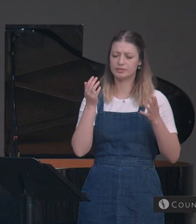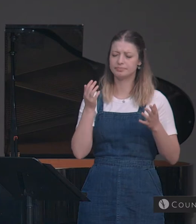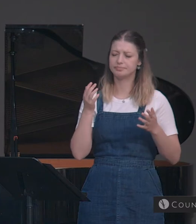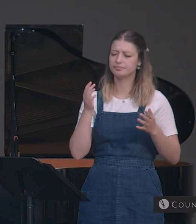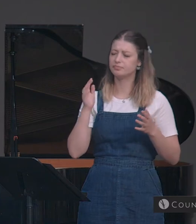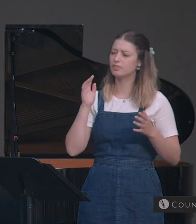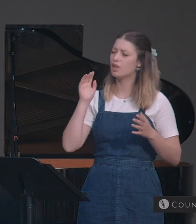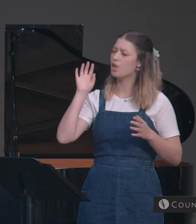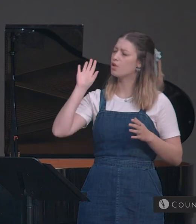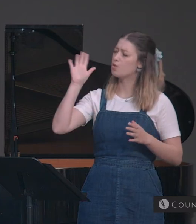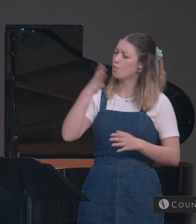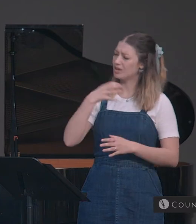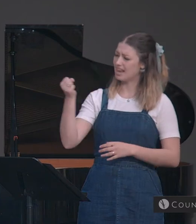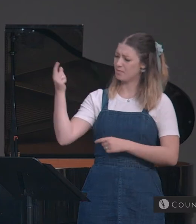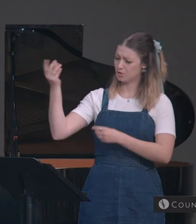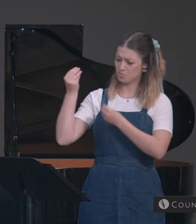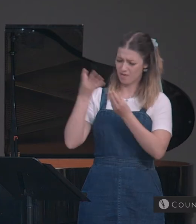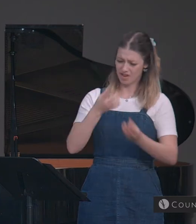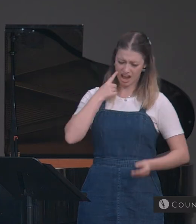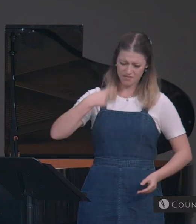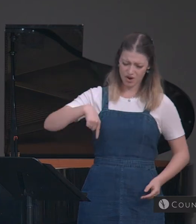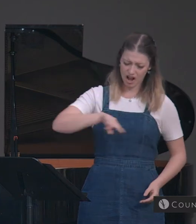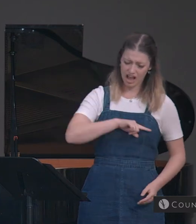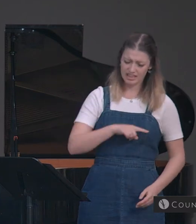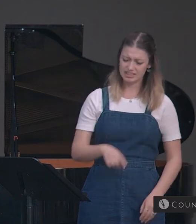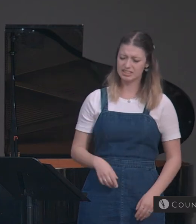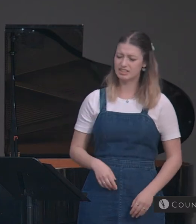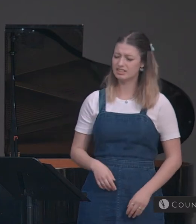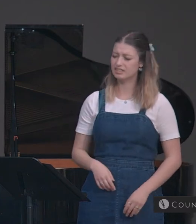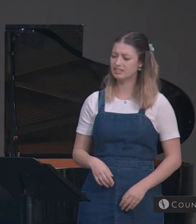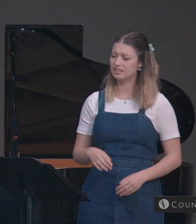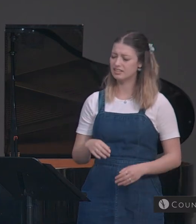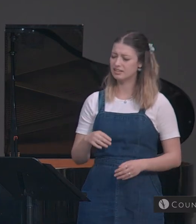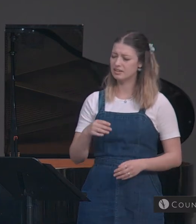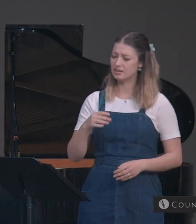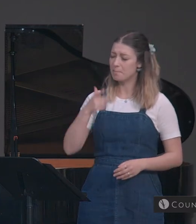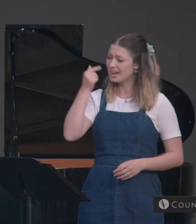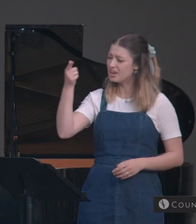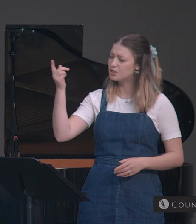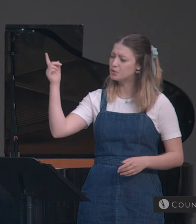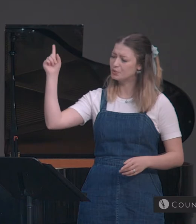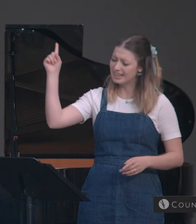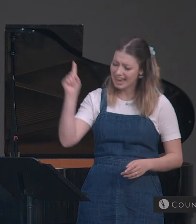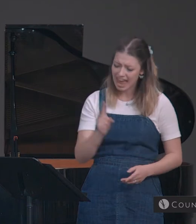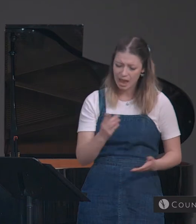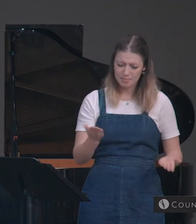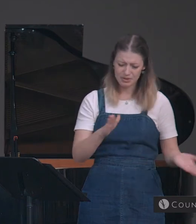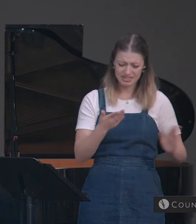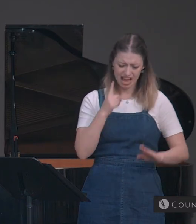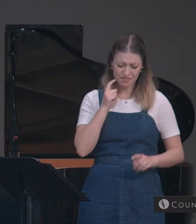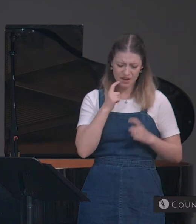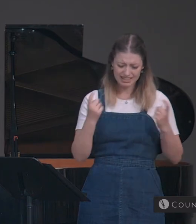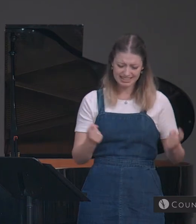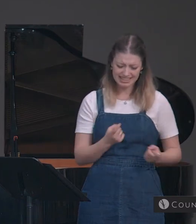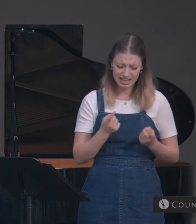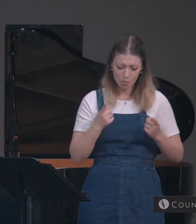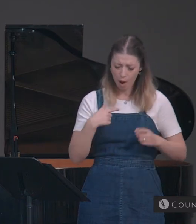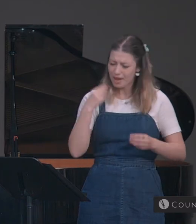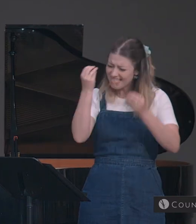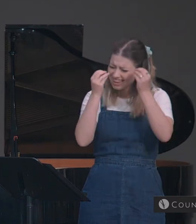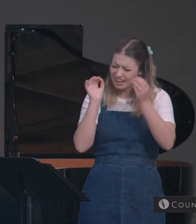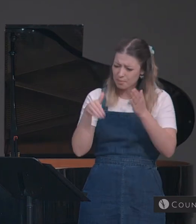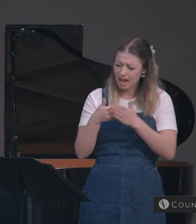the redemption that you have provided for us by coming and dying on the cross for our sins, I pray, Lord, that we would put all